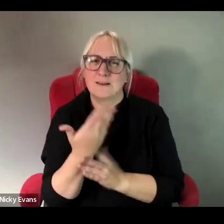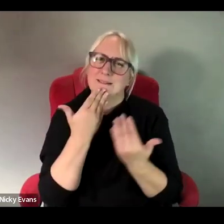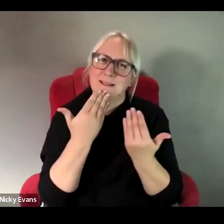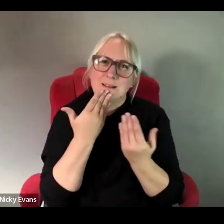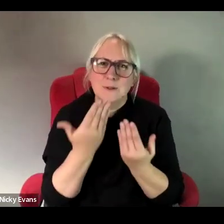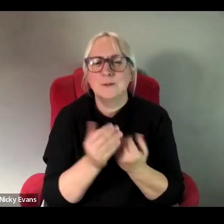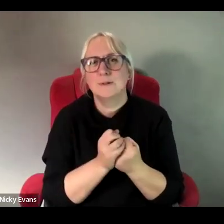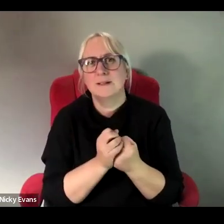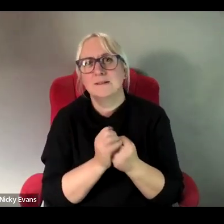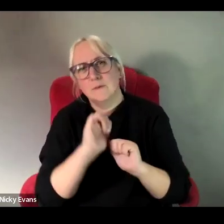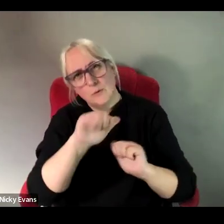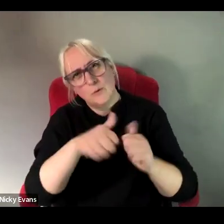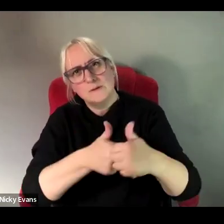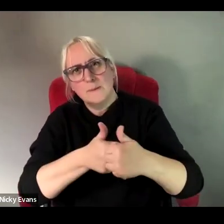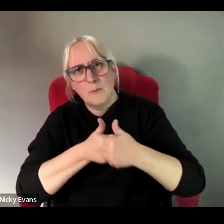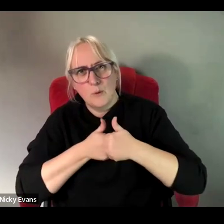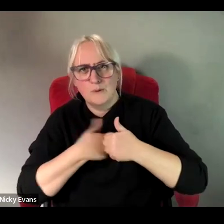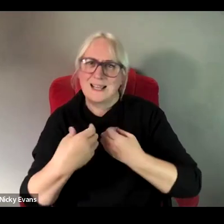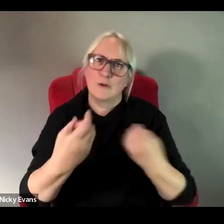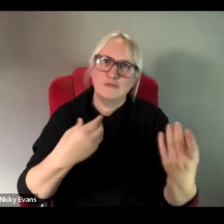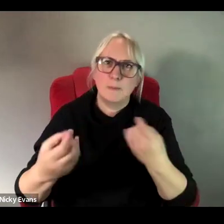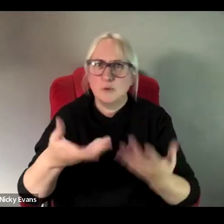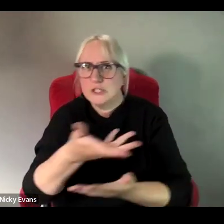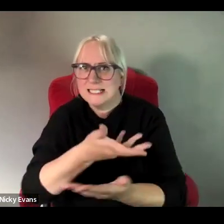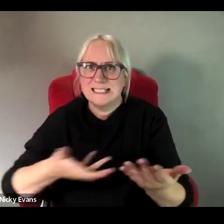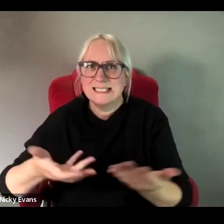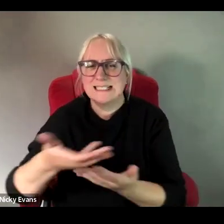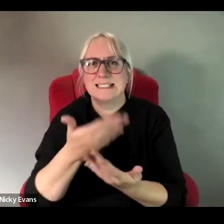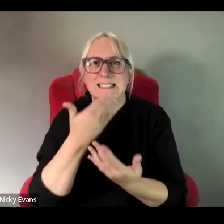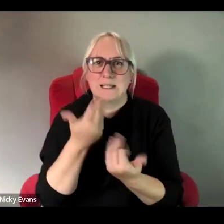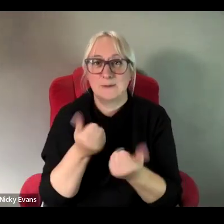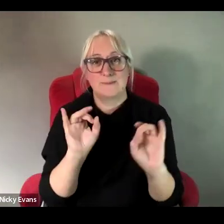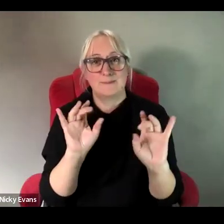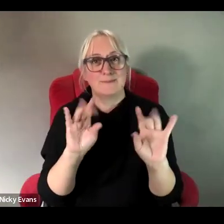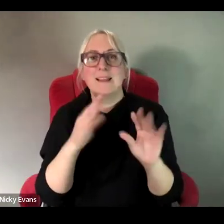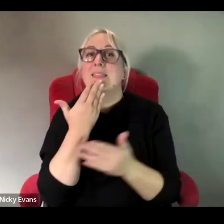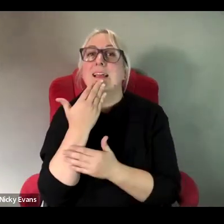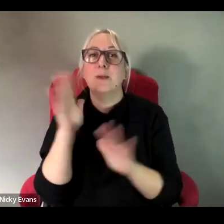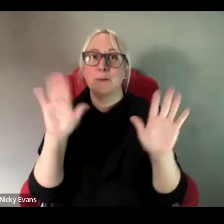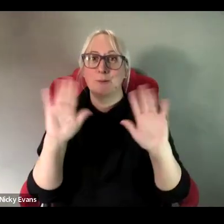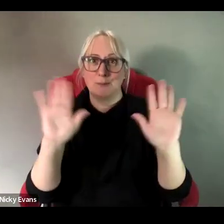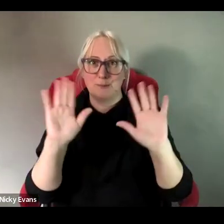for your support and contributions. And that concludes our meeting today. Thank you